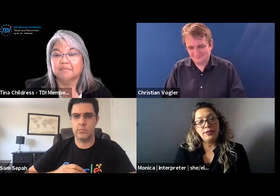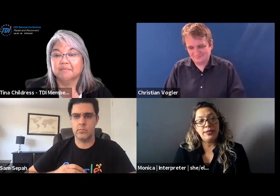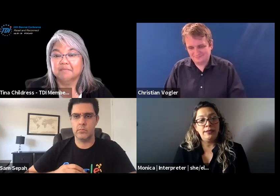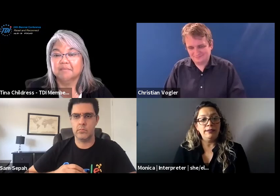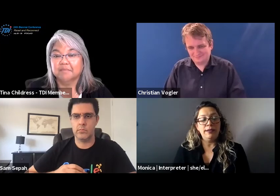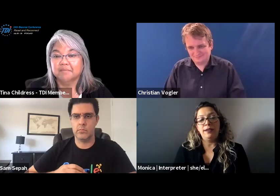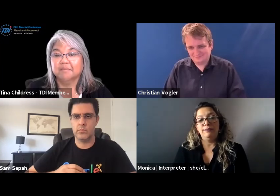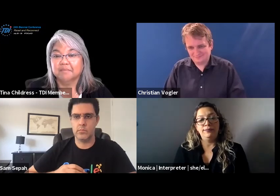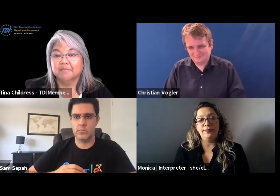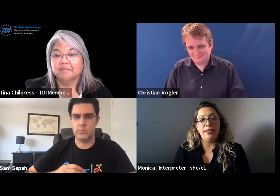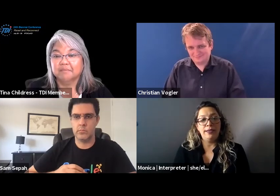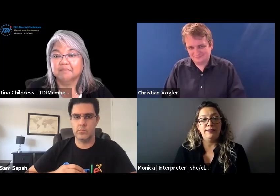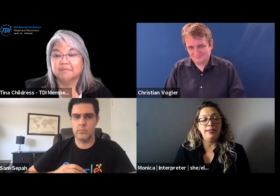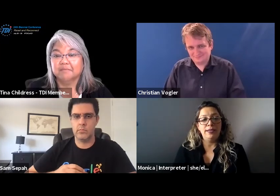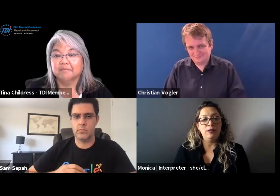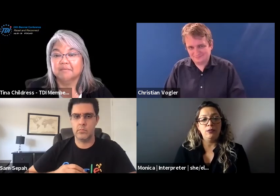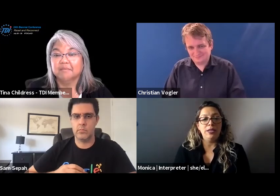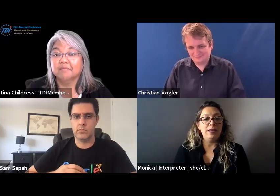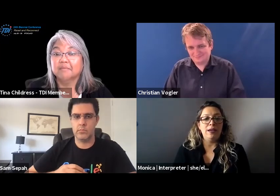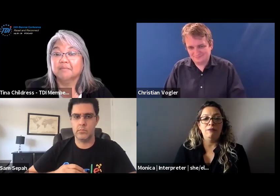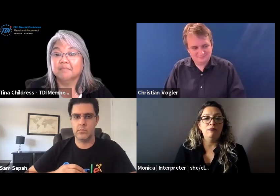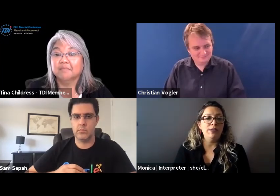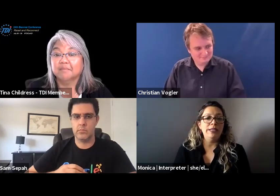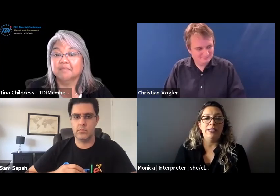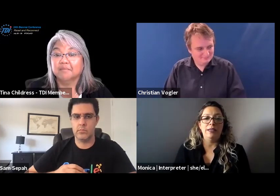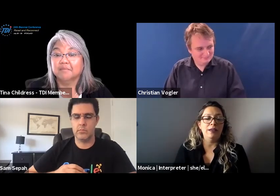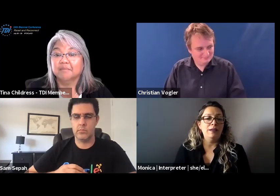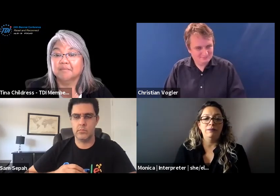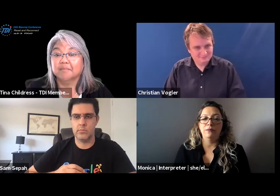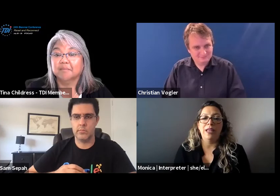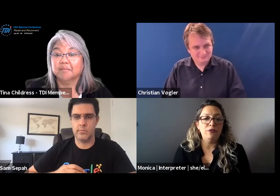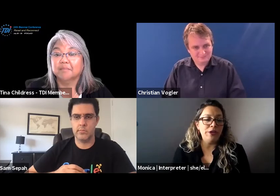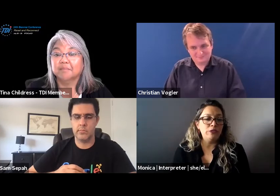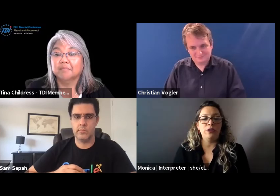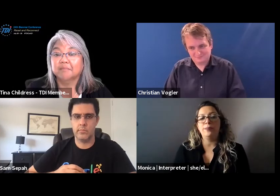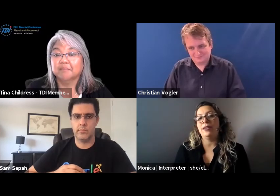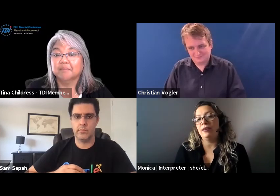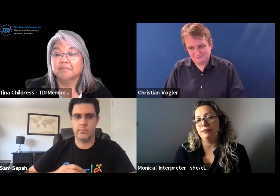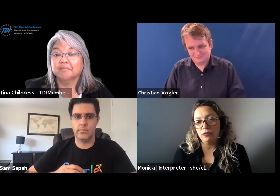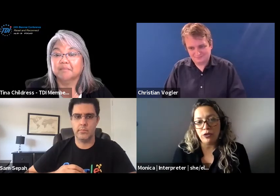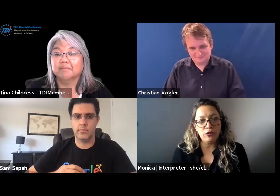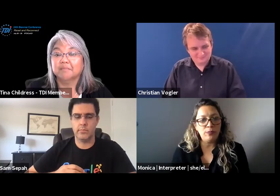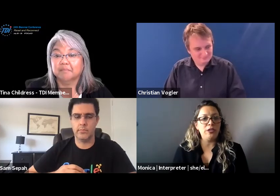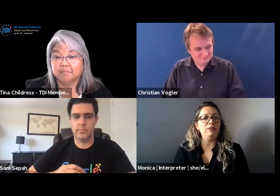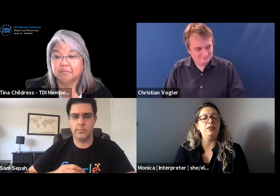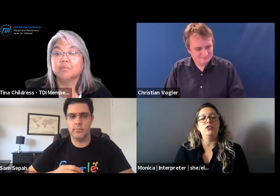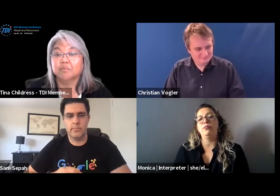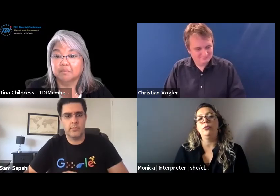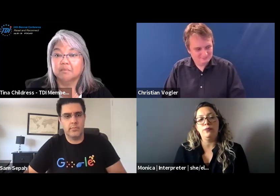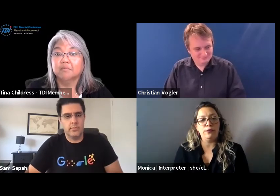person, and in the community, really live transcripts and transcription is just beautiful for me